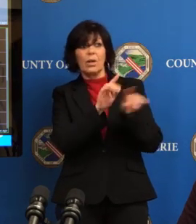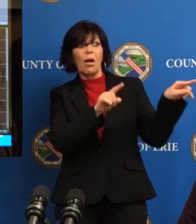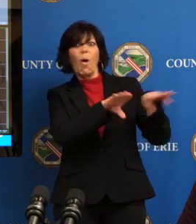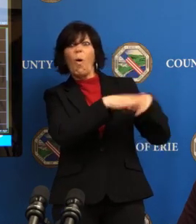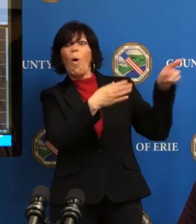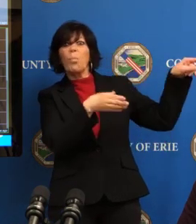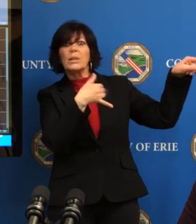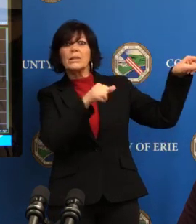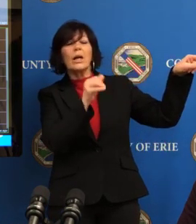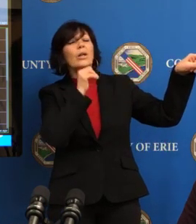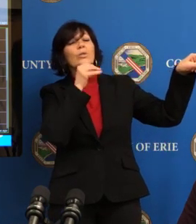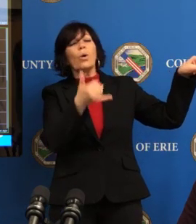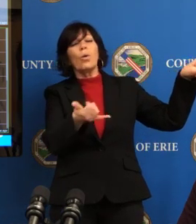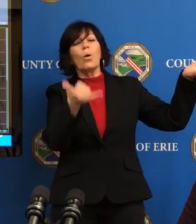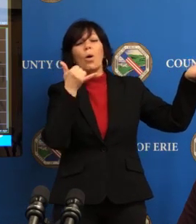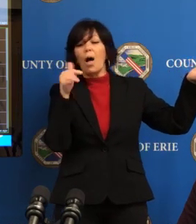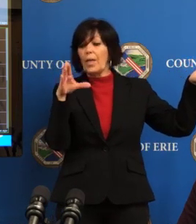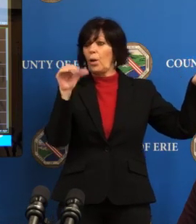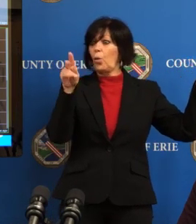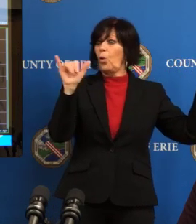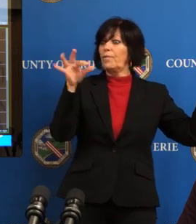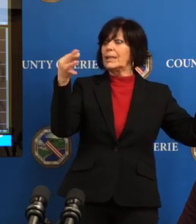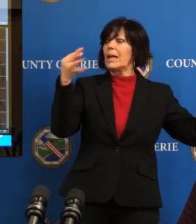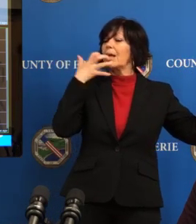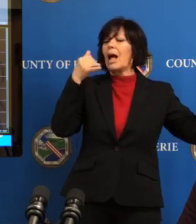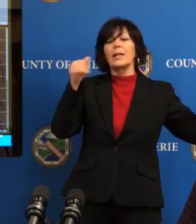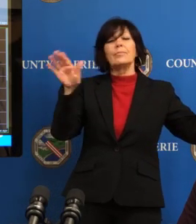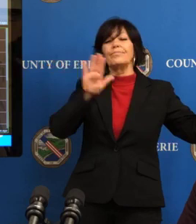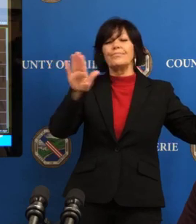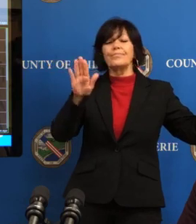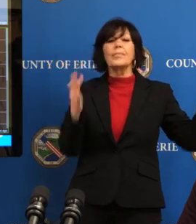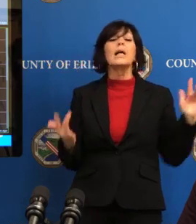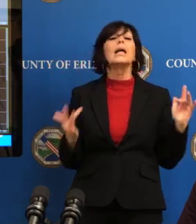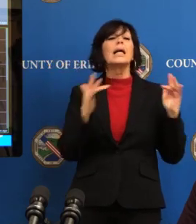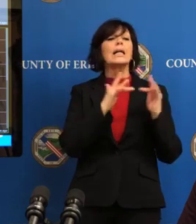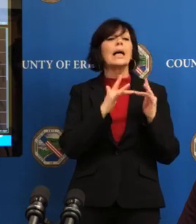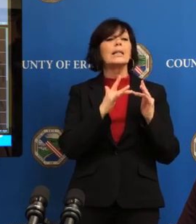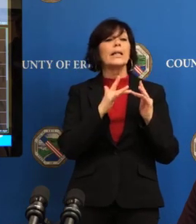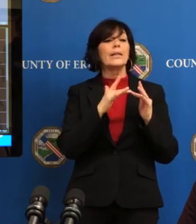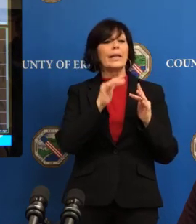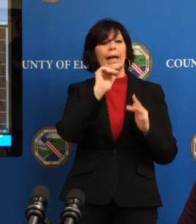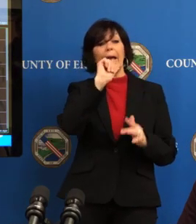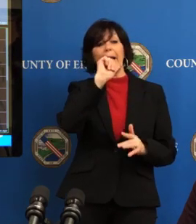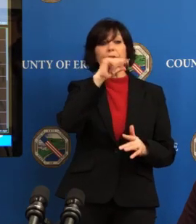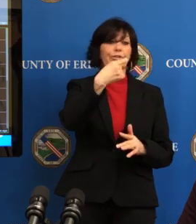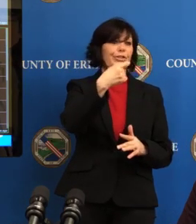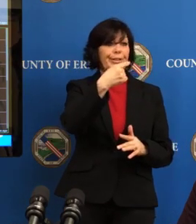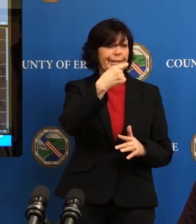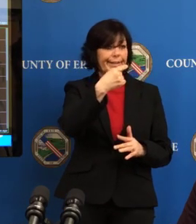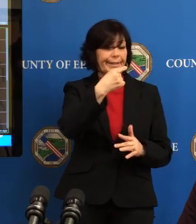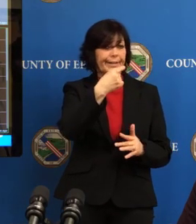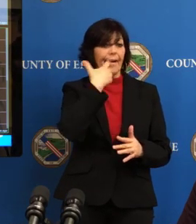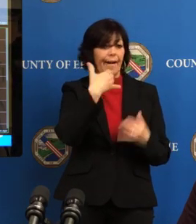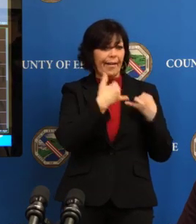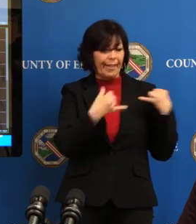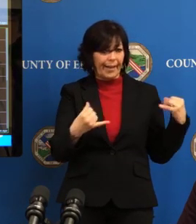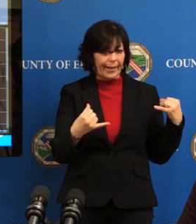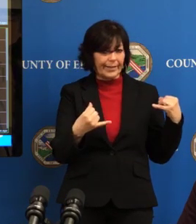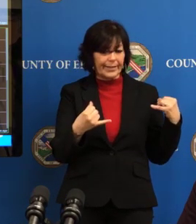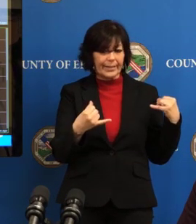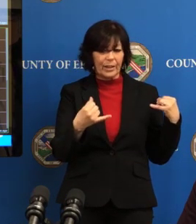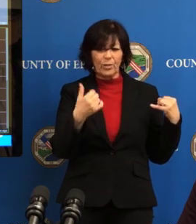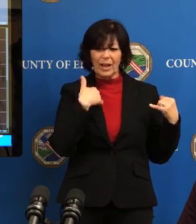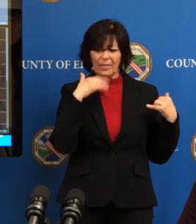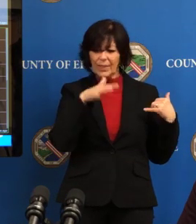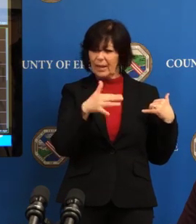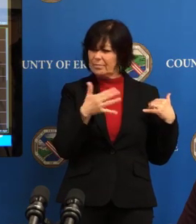call our special COVID-19 hotline in Erie County. You should contact the Attorney General's hotline, and we have that